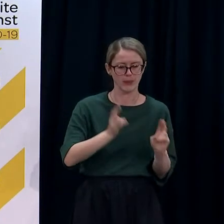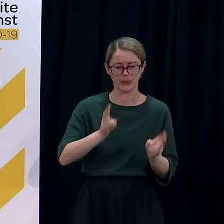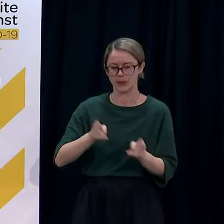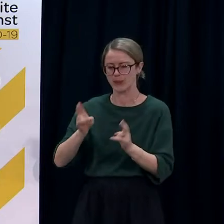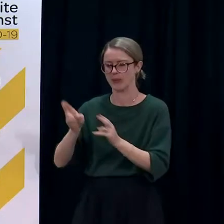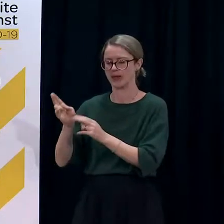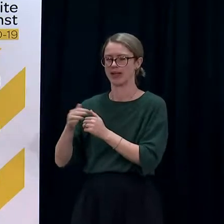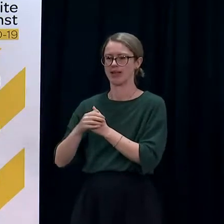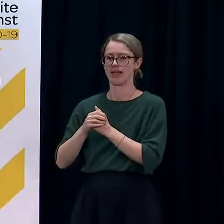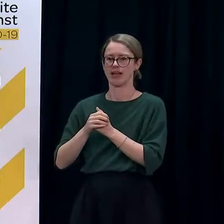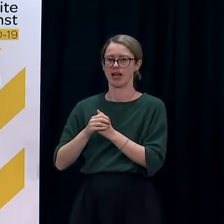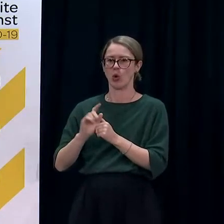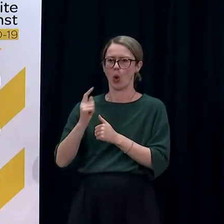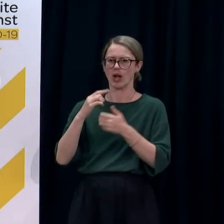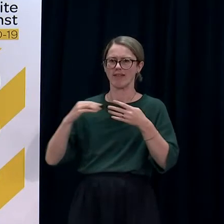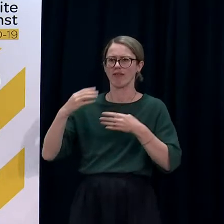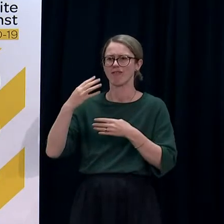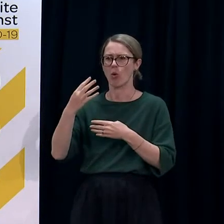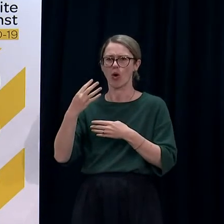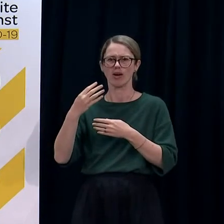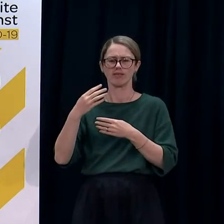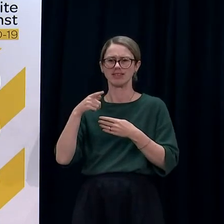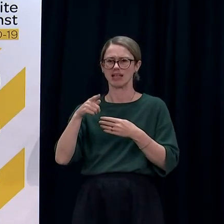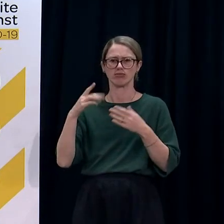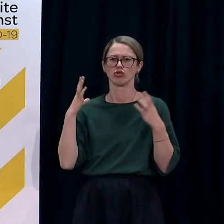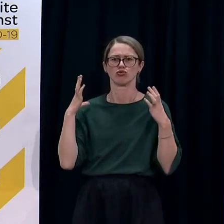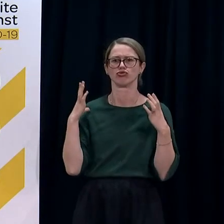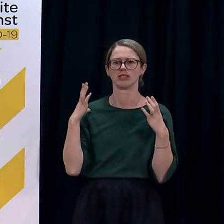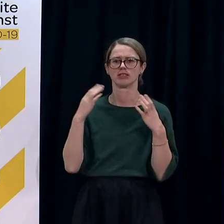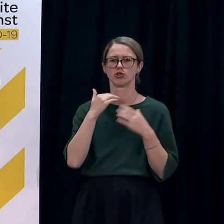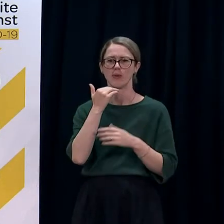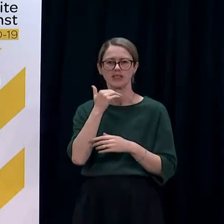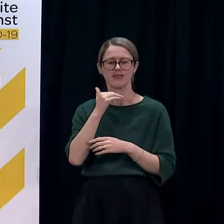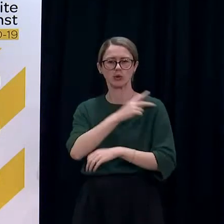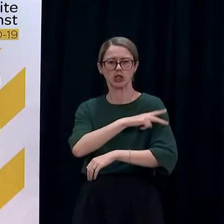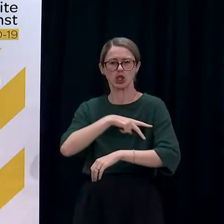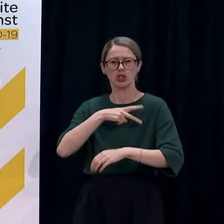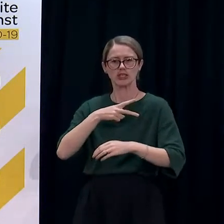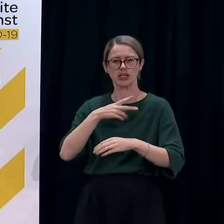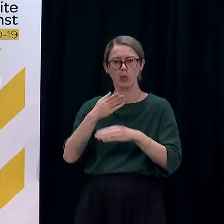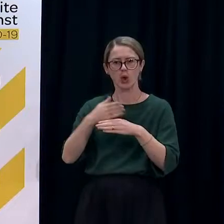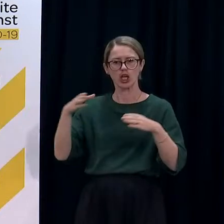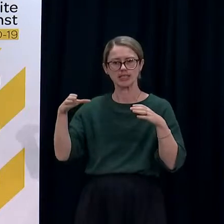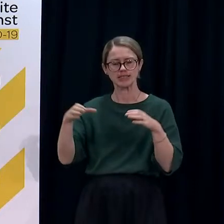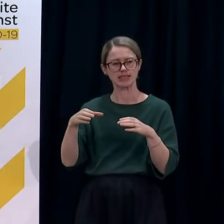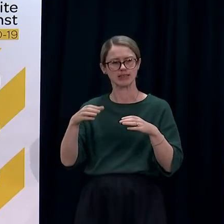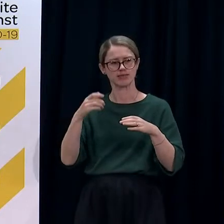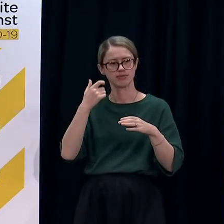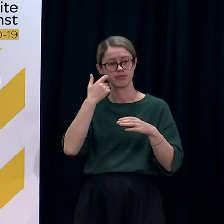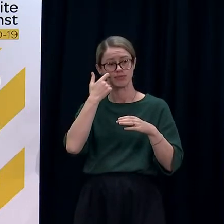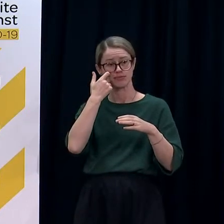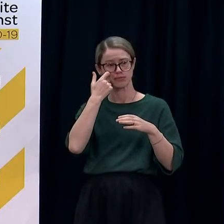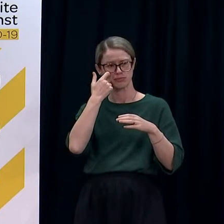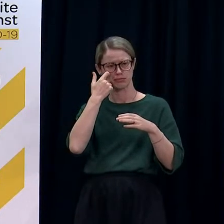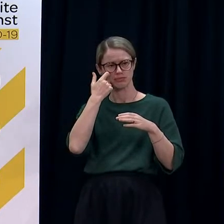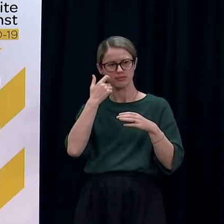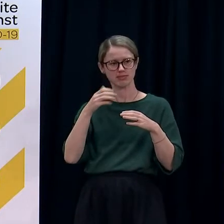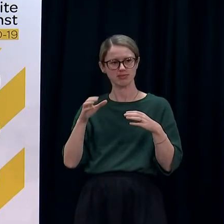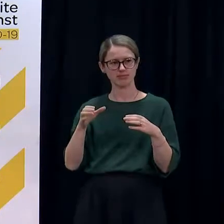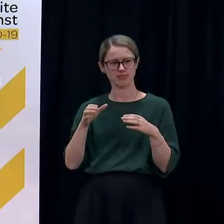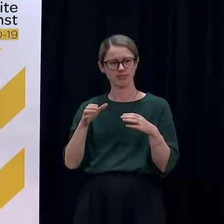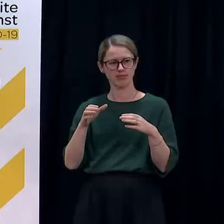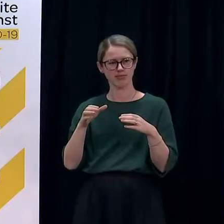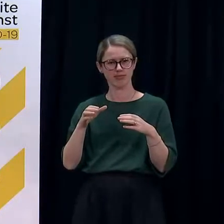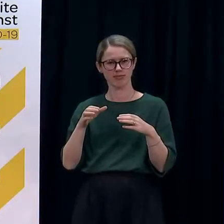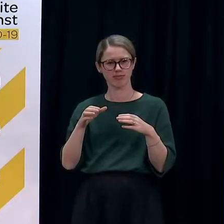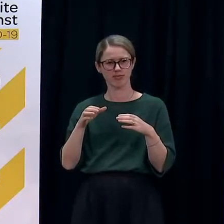contingency quarantine having to be brought in, and how are you looking at that overall in terms of whether every